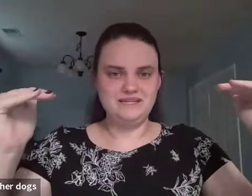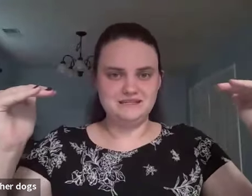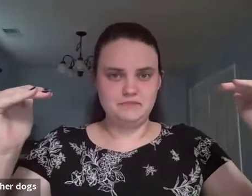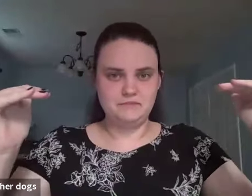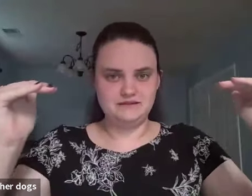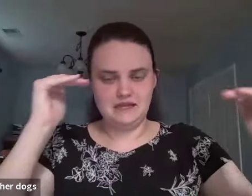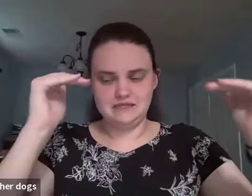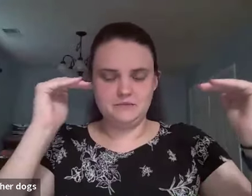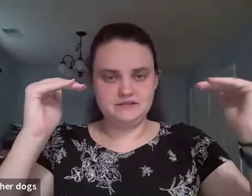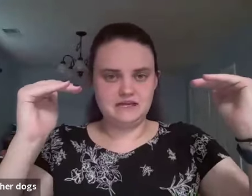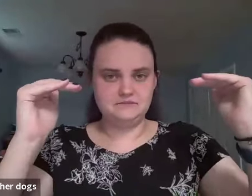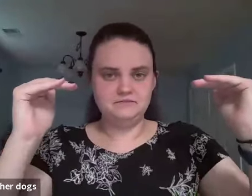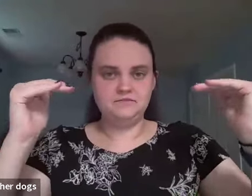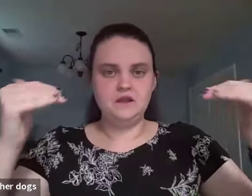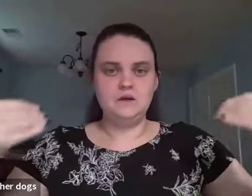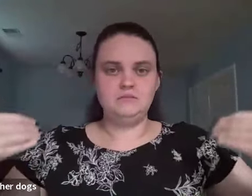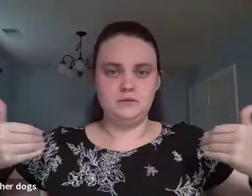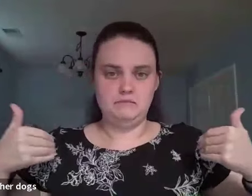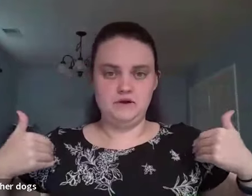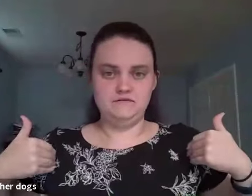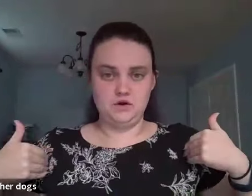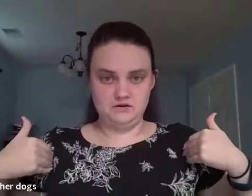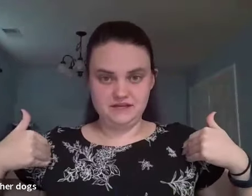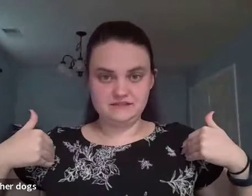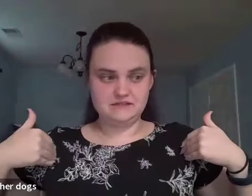bent hand puppets again. Put them above your armpits.